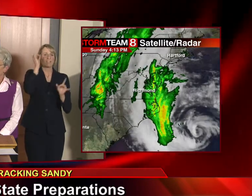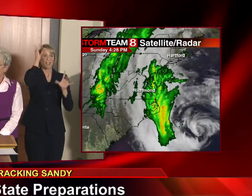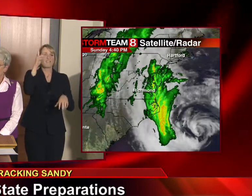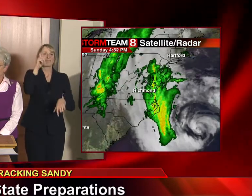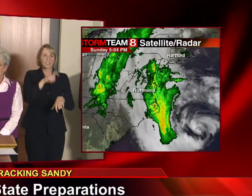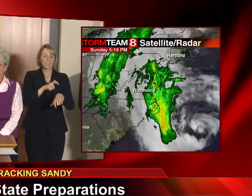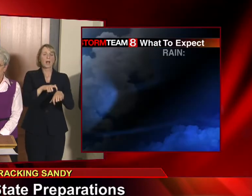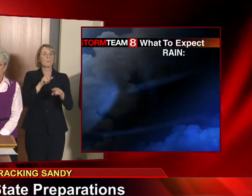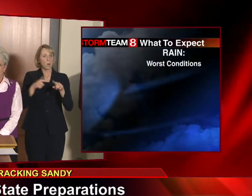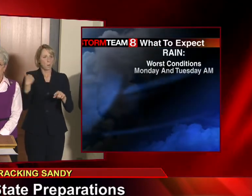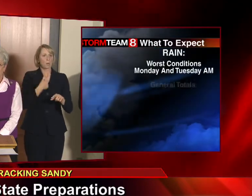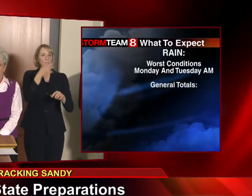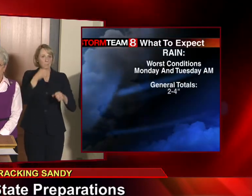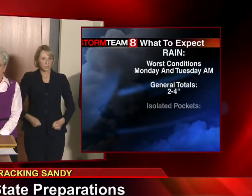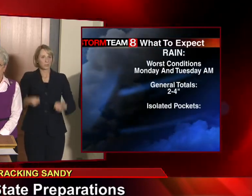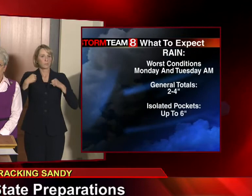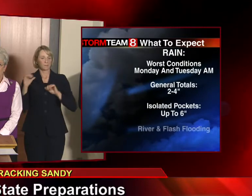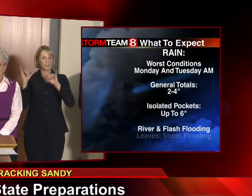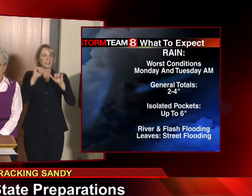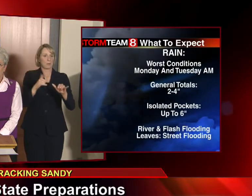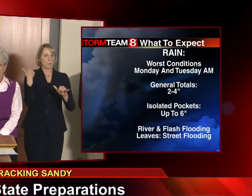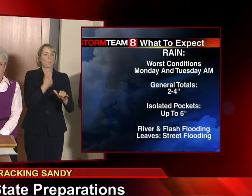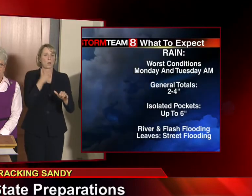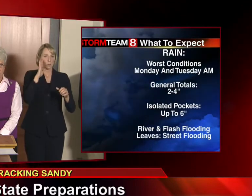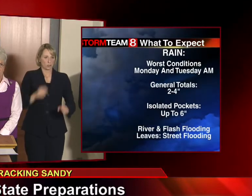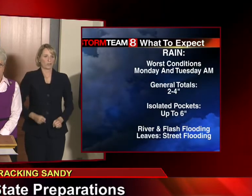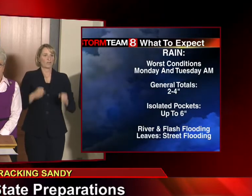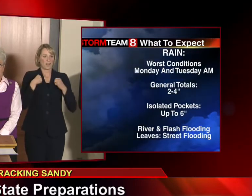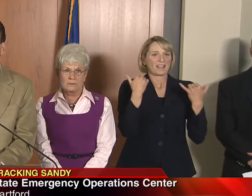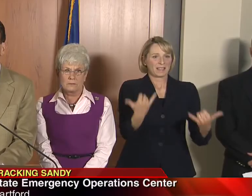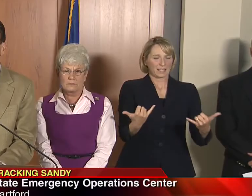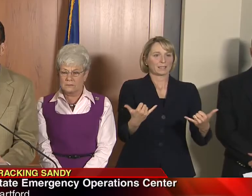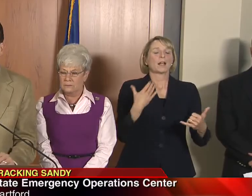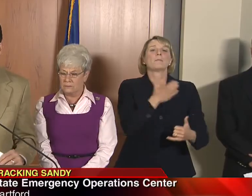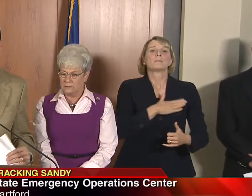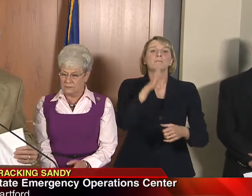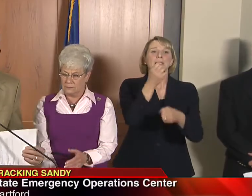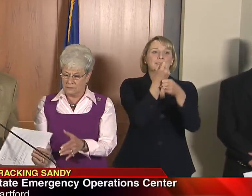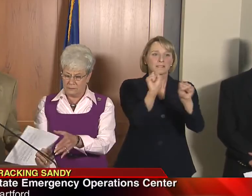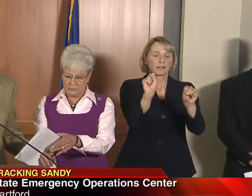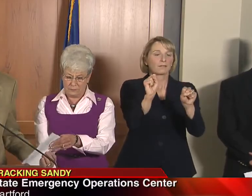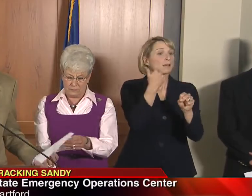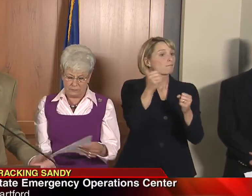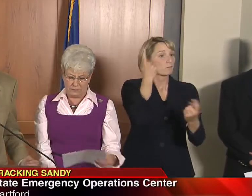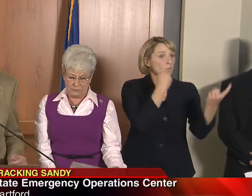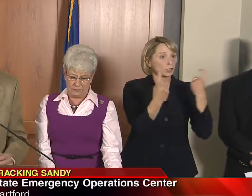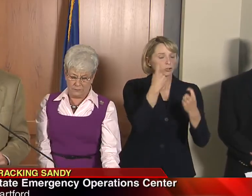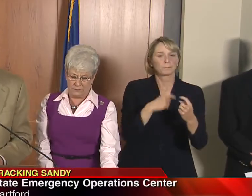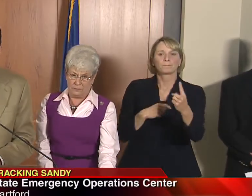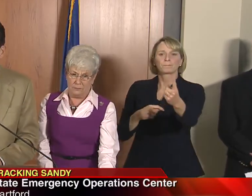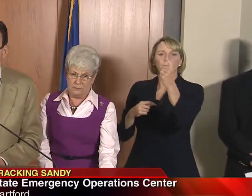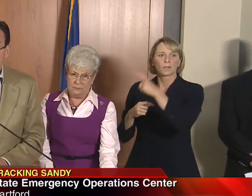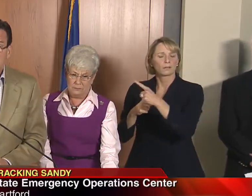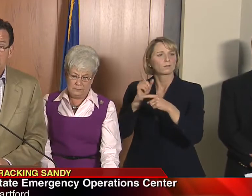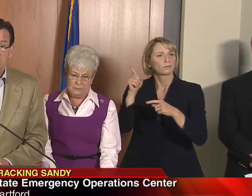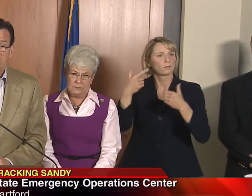bad, but we will survive this one as well. Please, everyone, be safe. With that, I'll take some questions. Governor, you